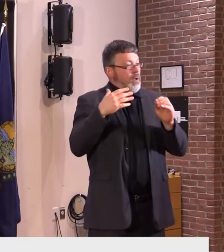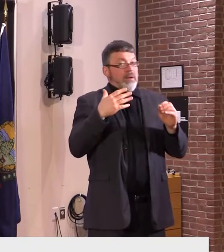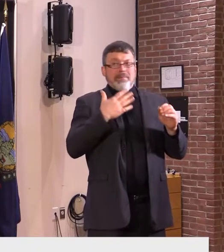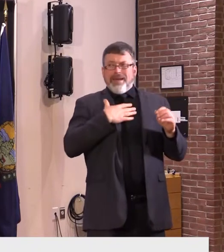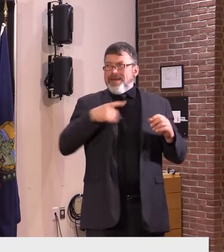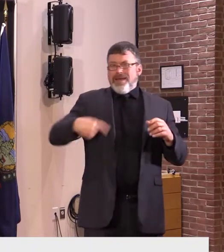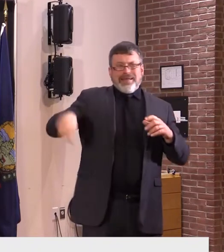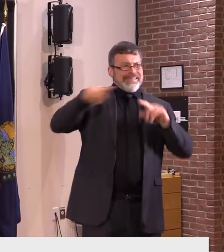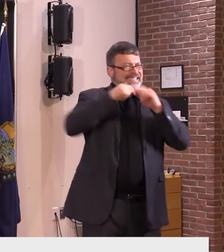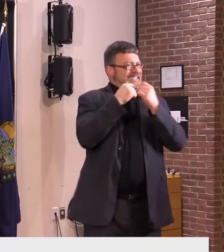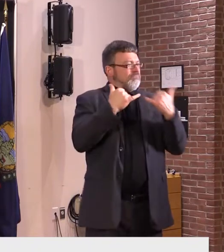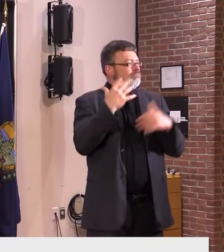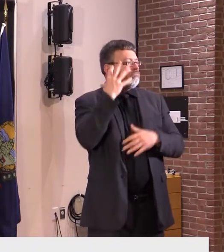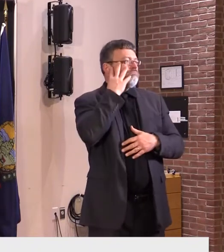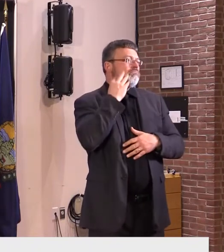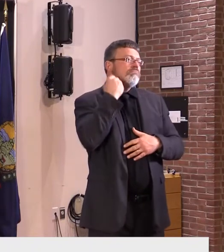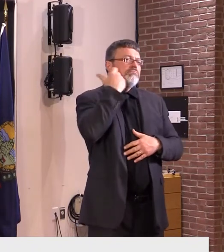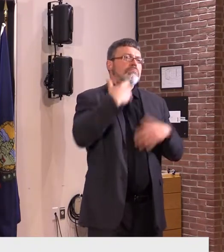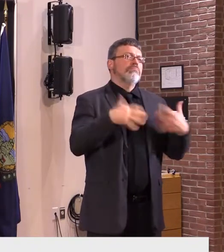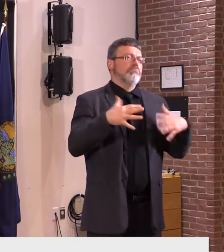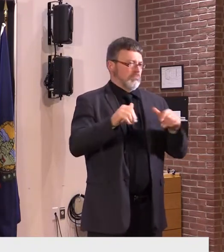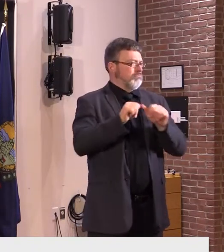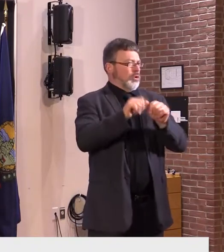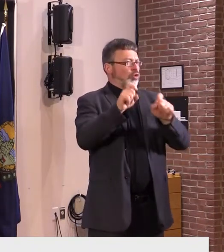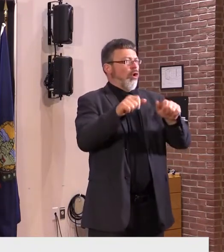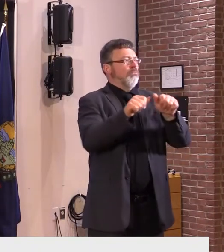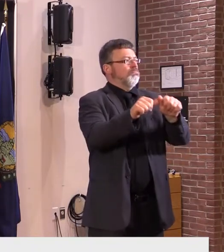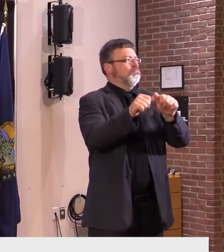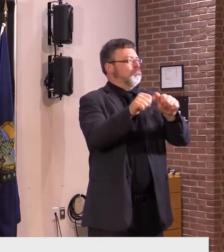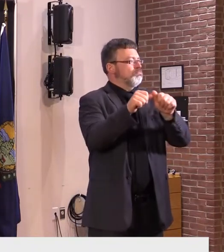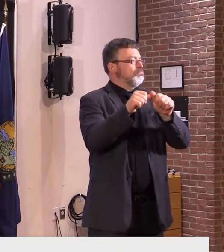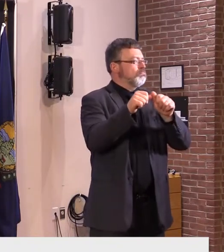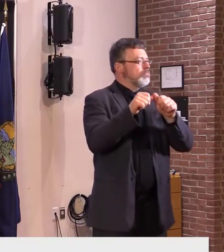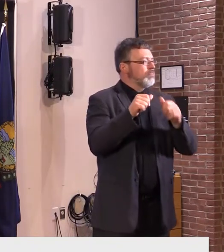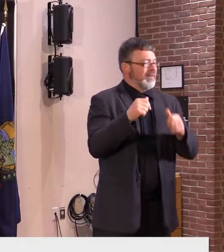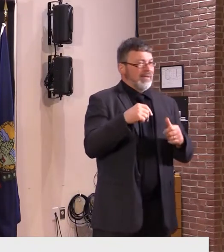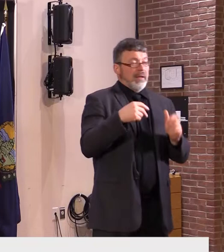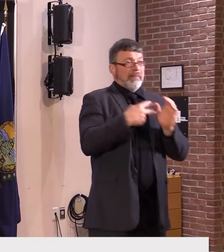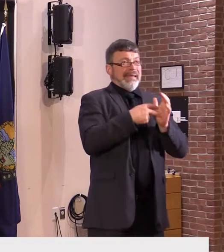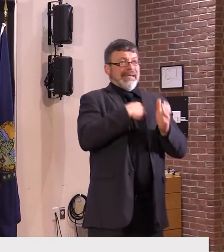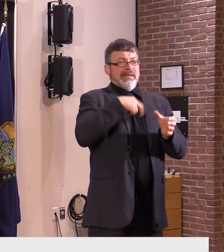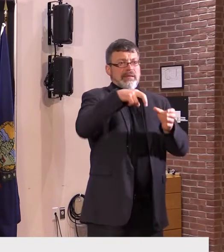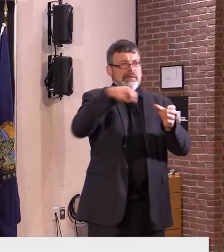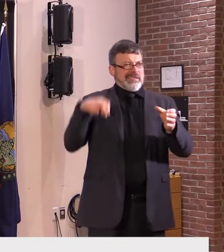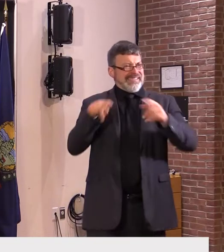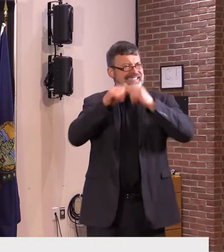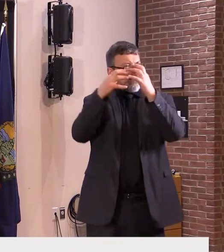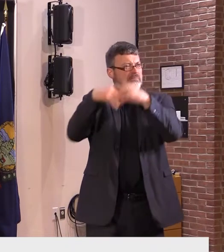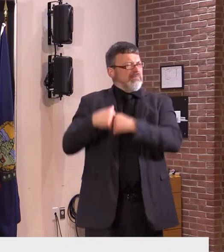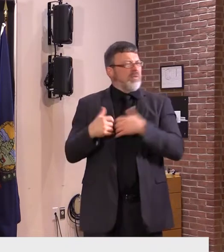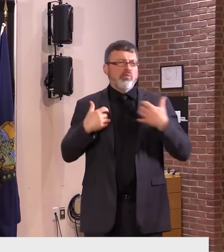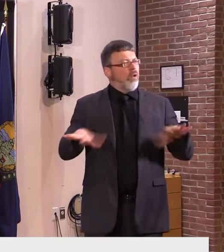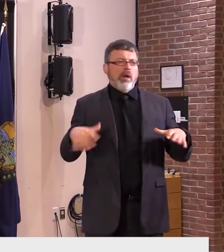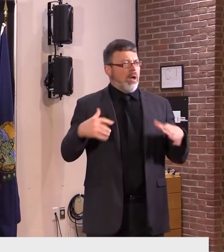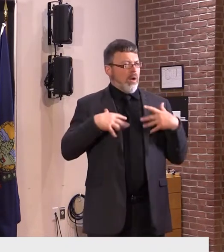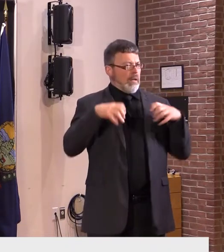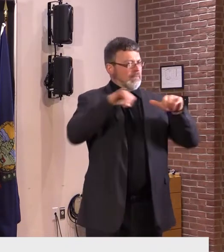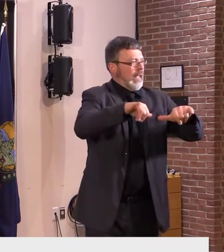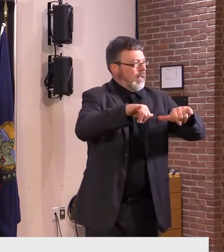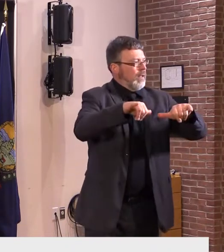and that's what we provide. It isn't just me, it's many of the commissioners and